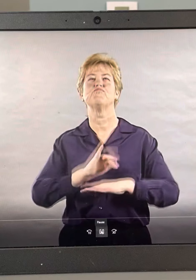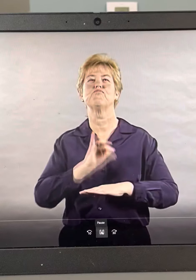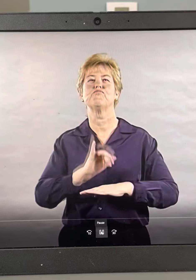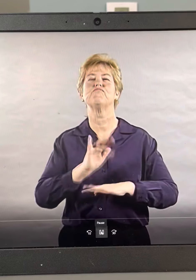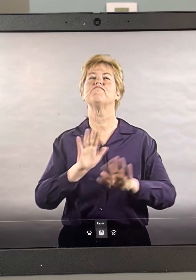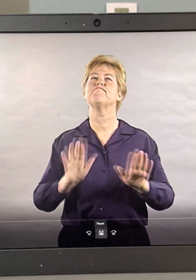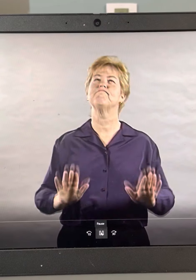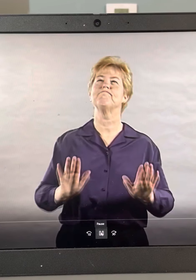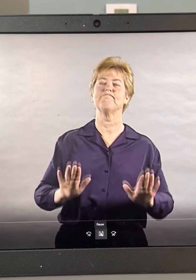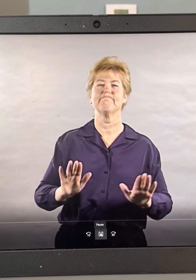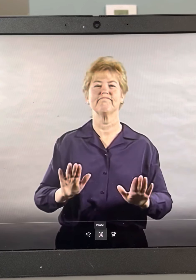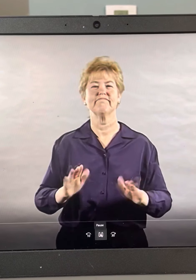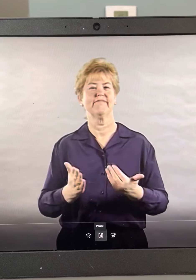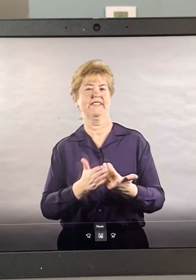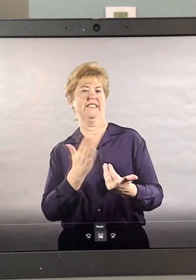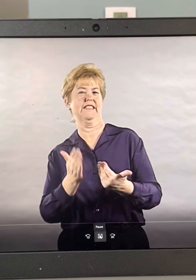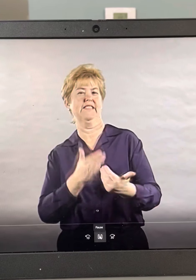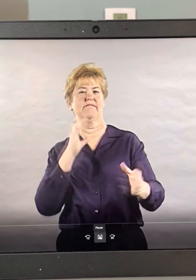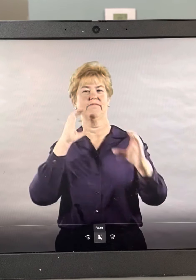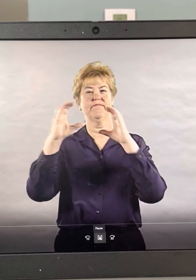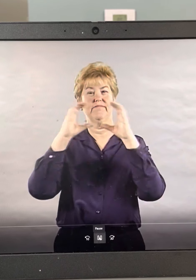you some tips to make you feel at ease.